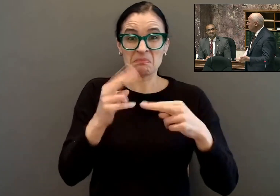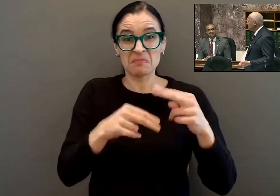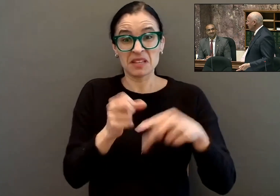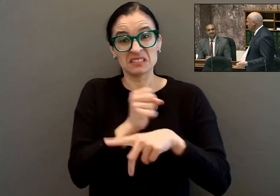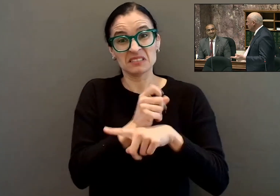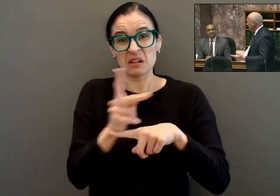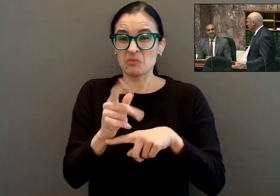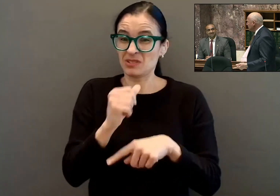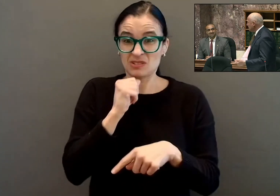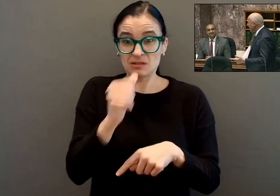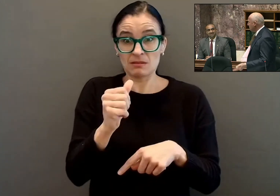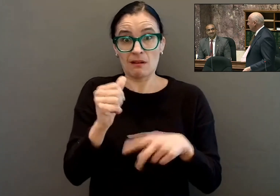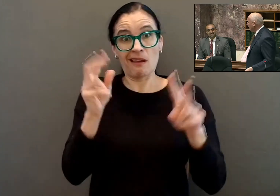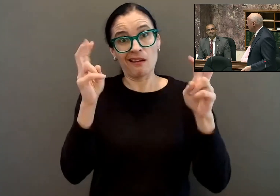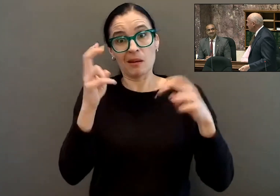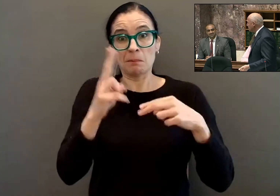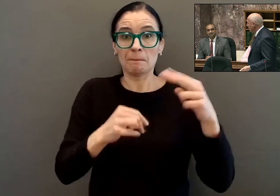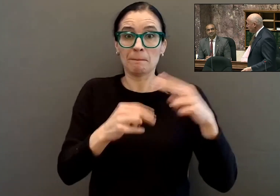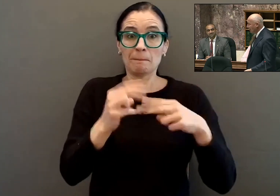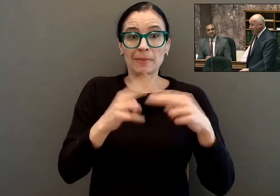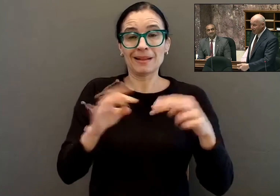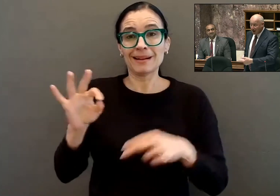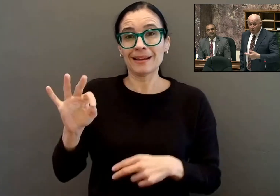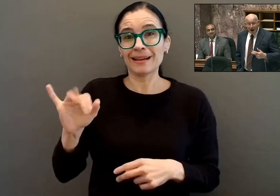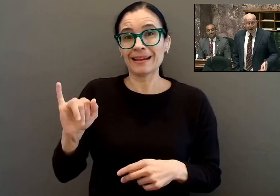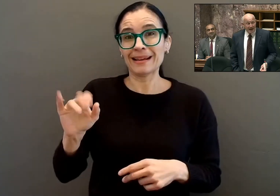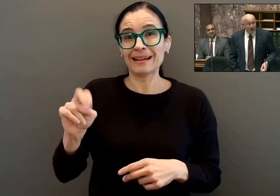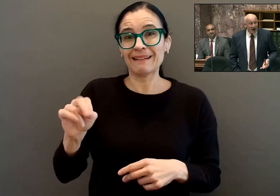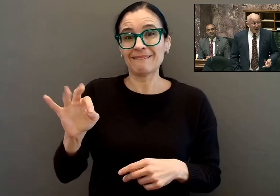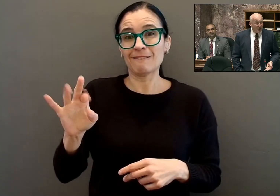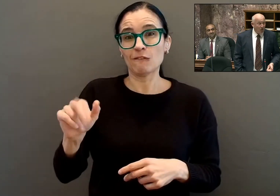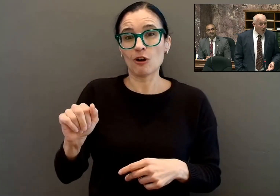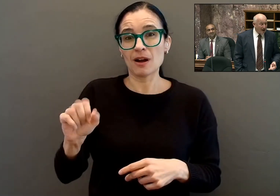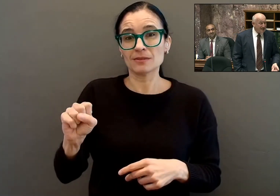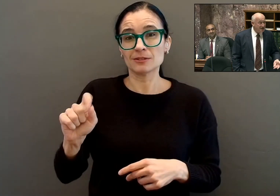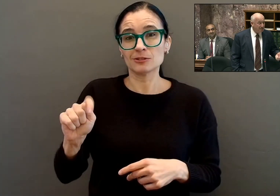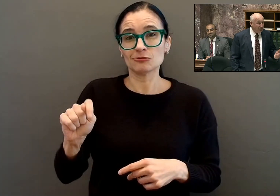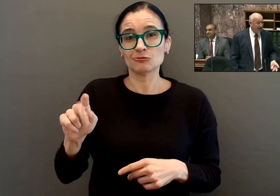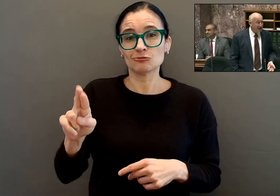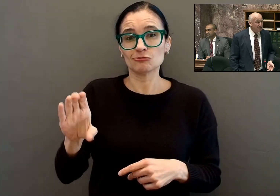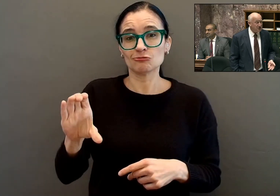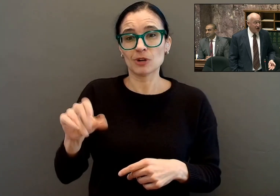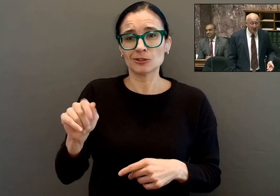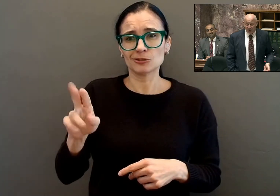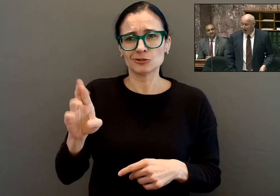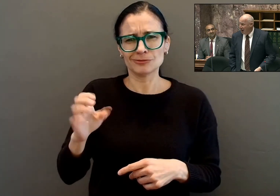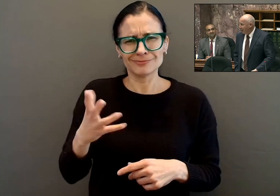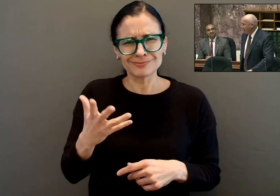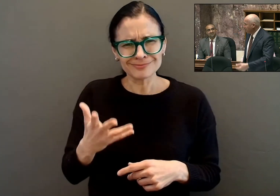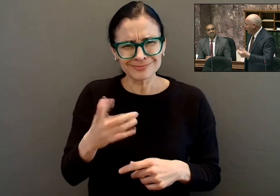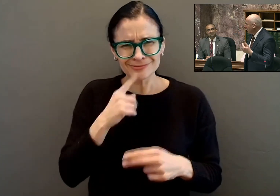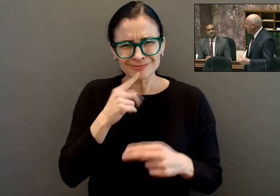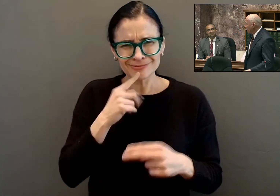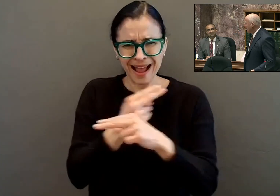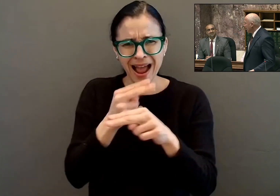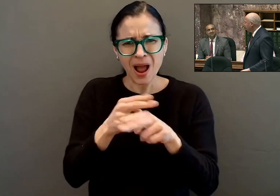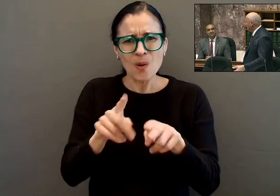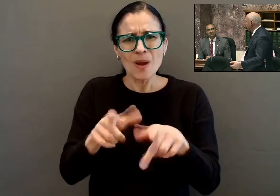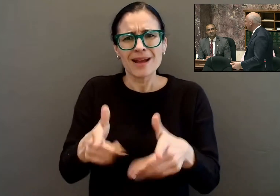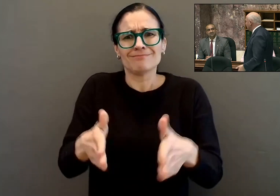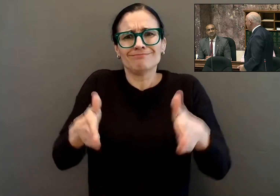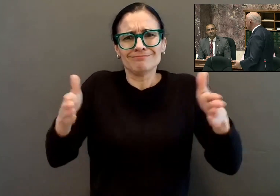building a Patella Bridge is not building infrastructure, that widening of Highway 1 isn't building infrastructure, that